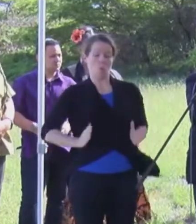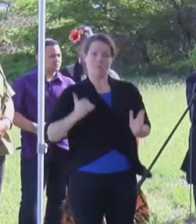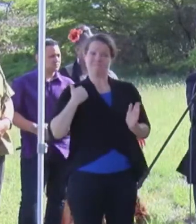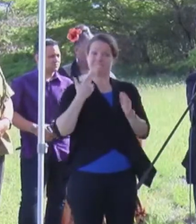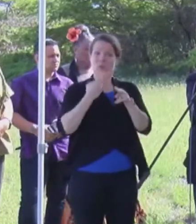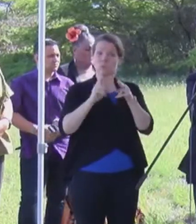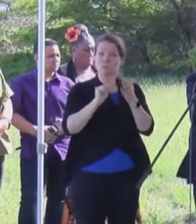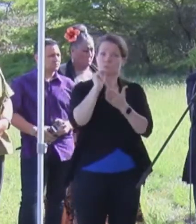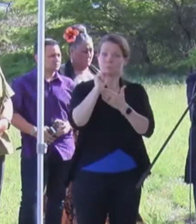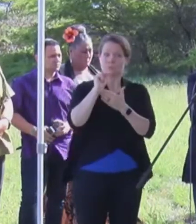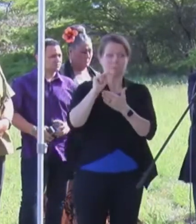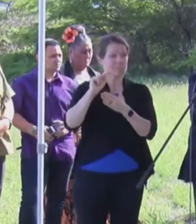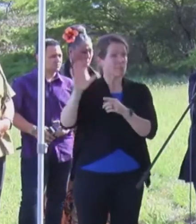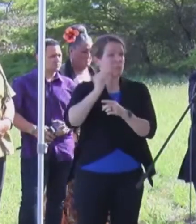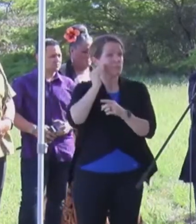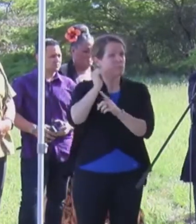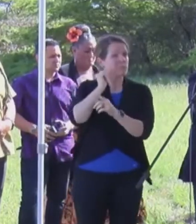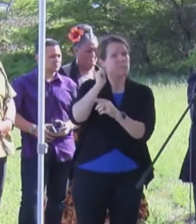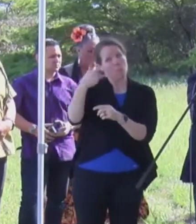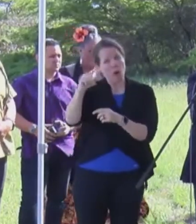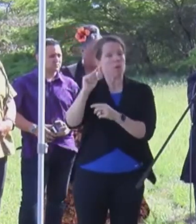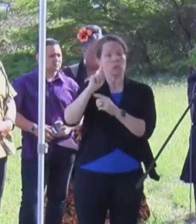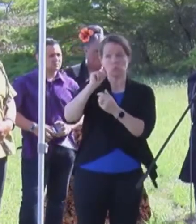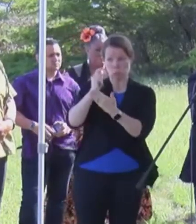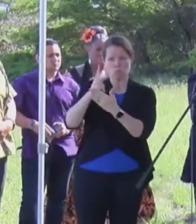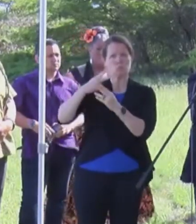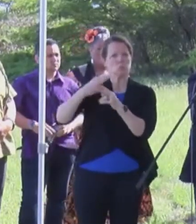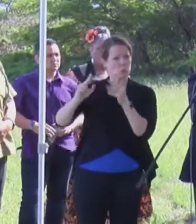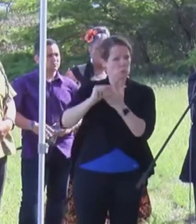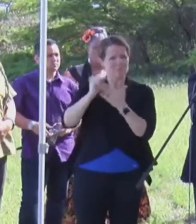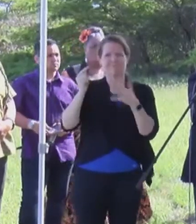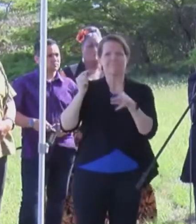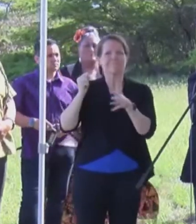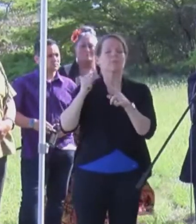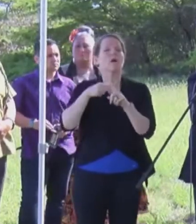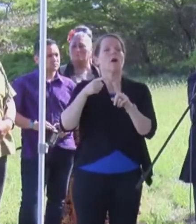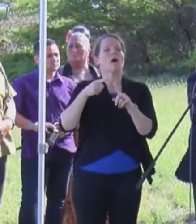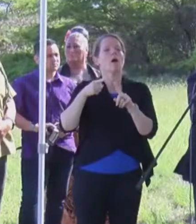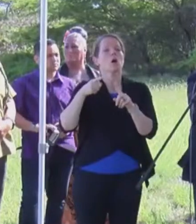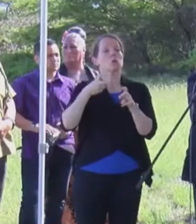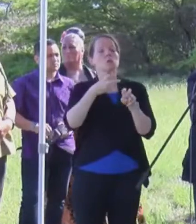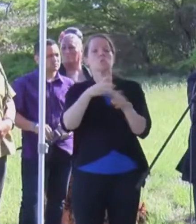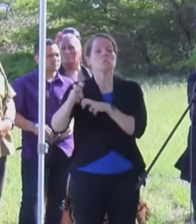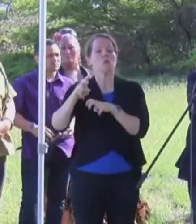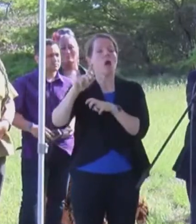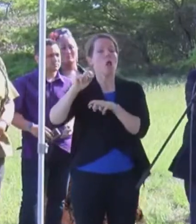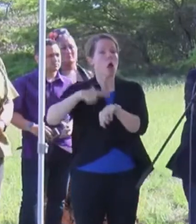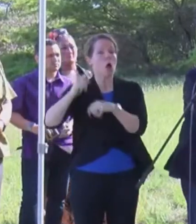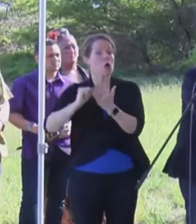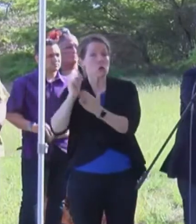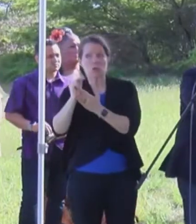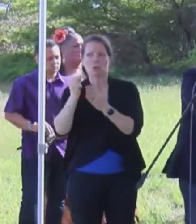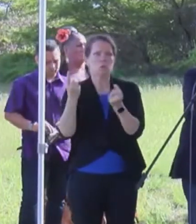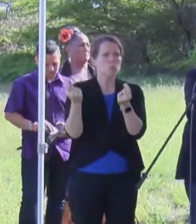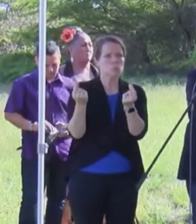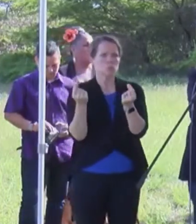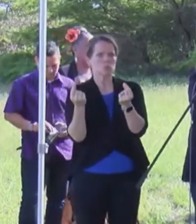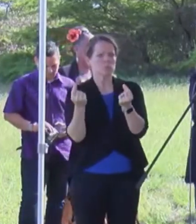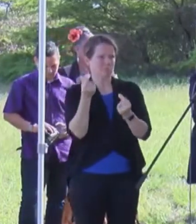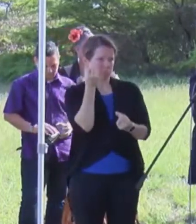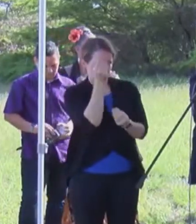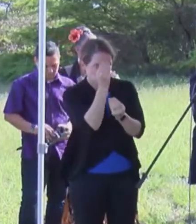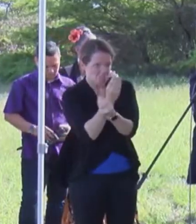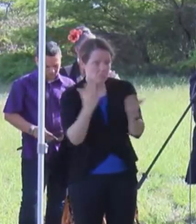rentals permanently. You will see legislation from our administration this year that will give people some